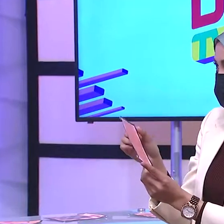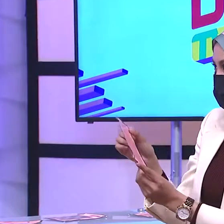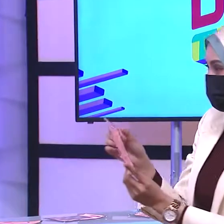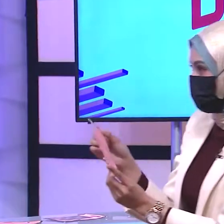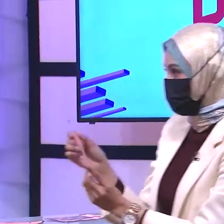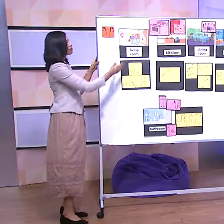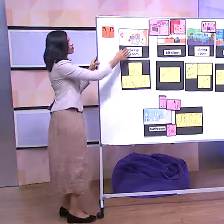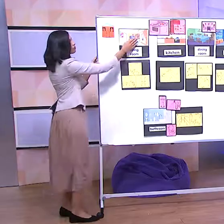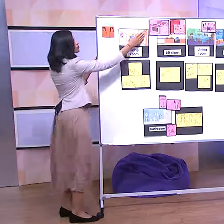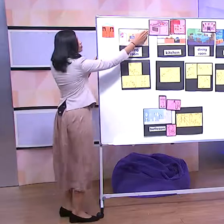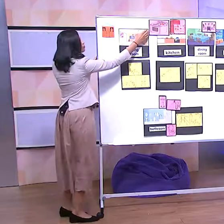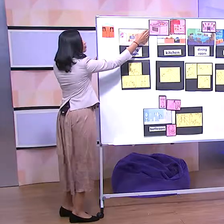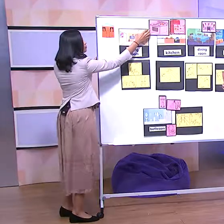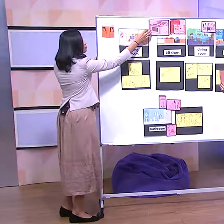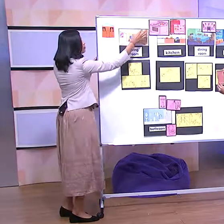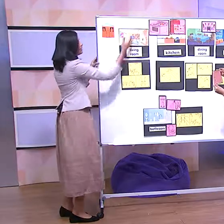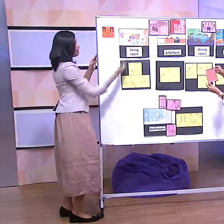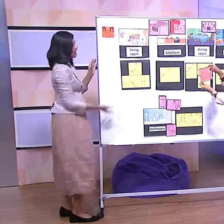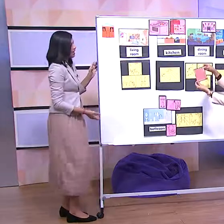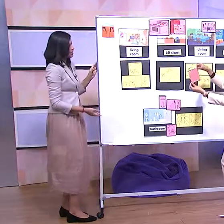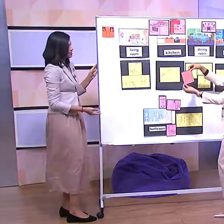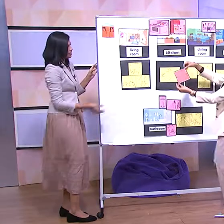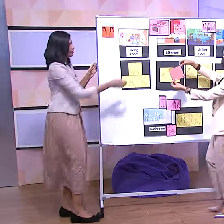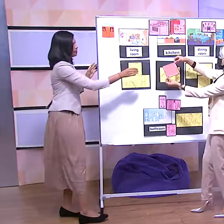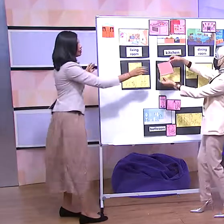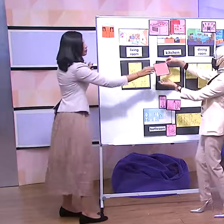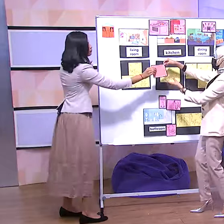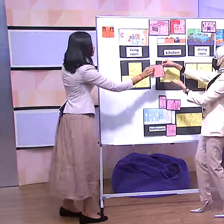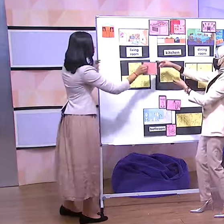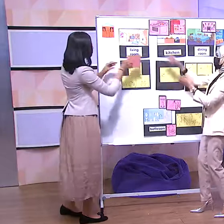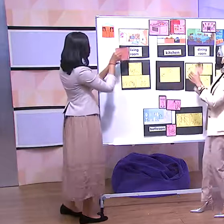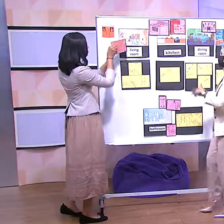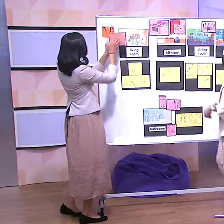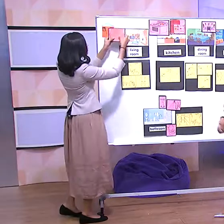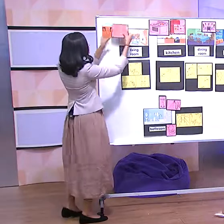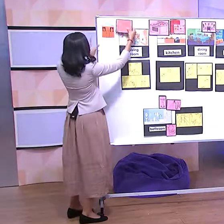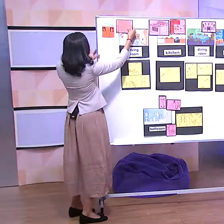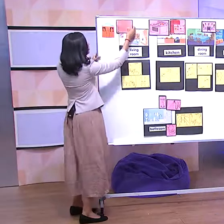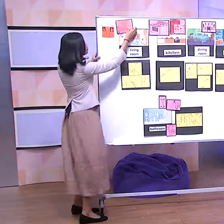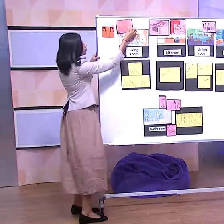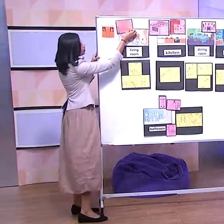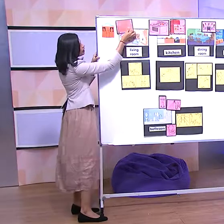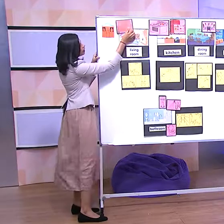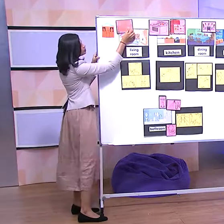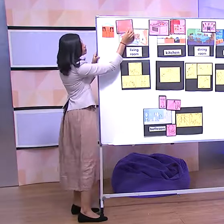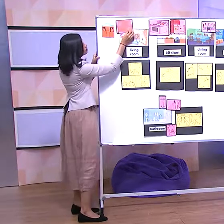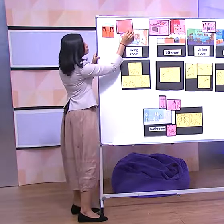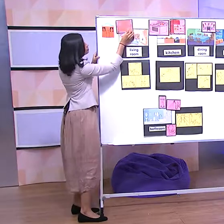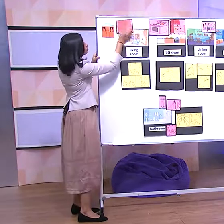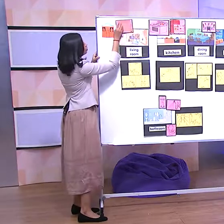Sofa will be in the living room. Yes. Because I want to watch a television, teacher. Yeah. Okay. So we